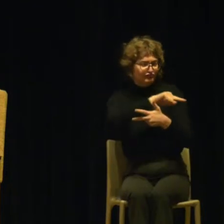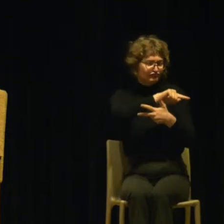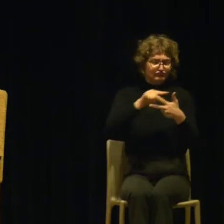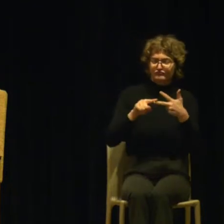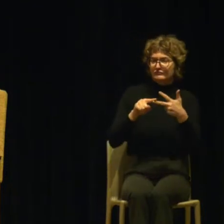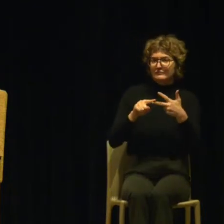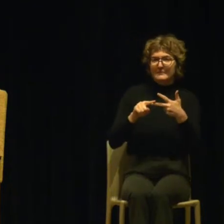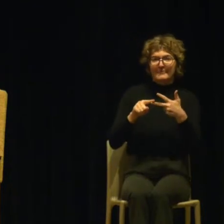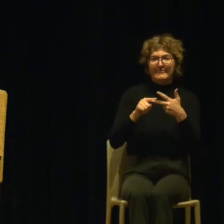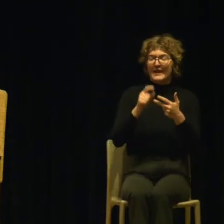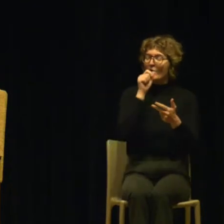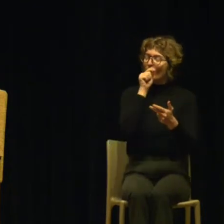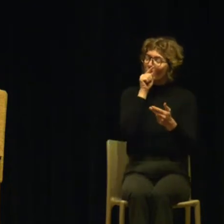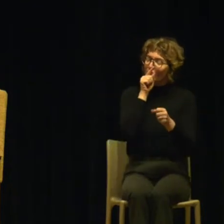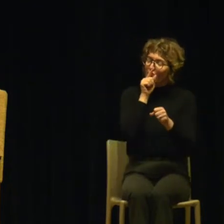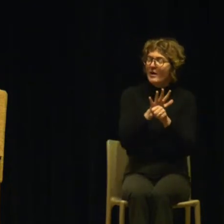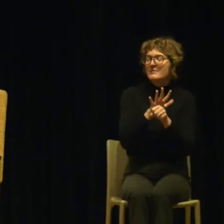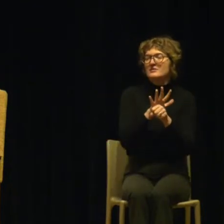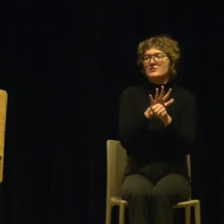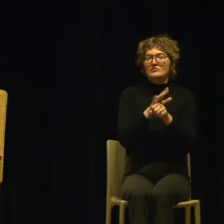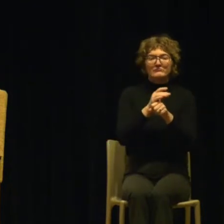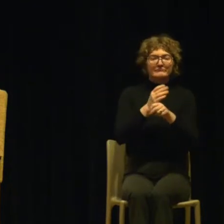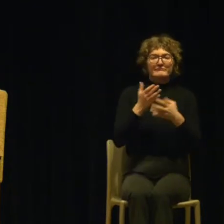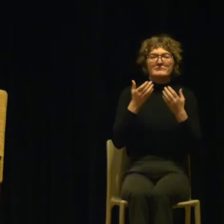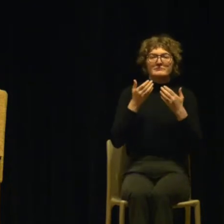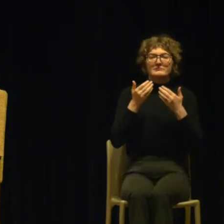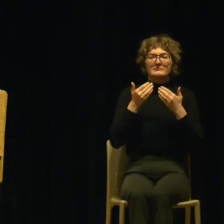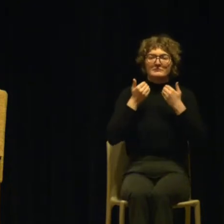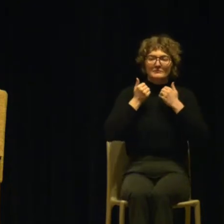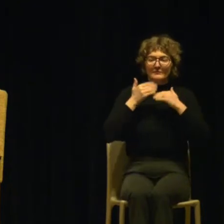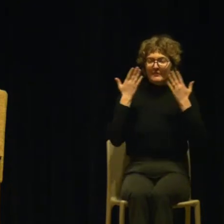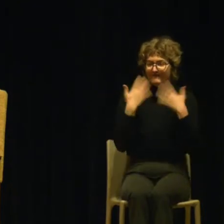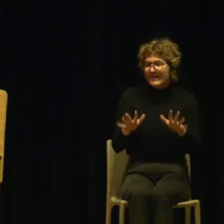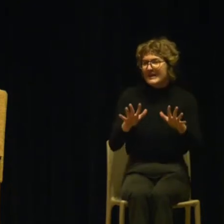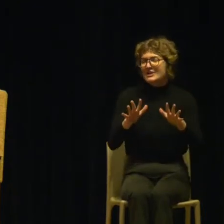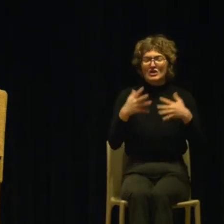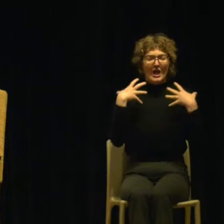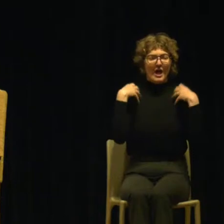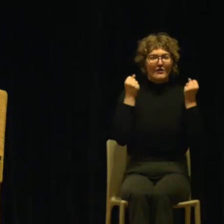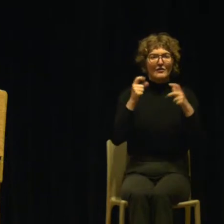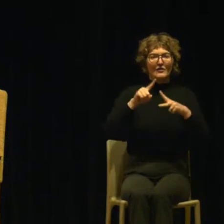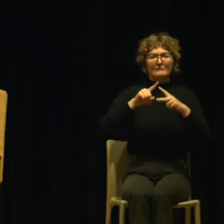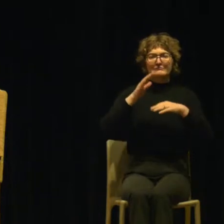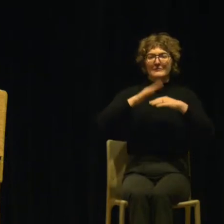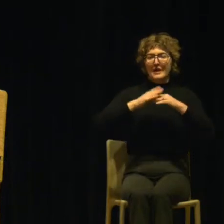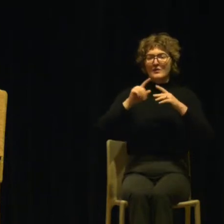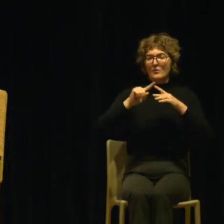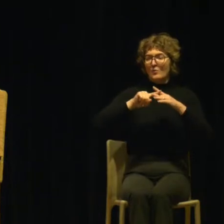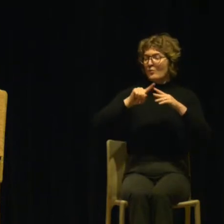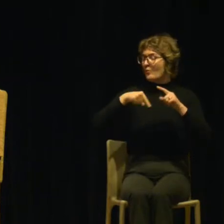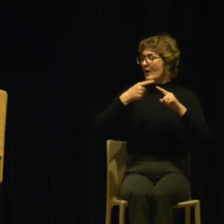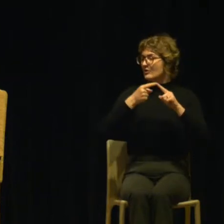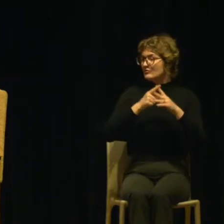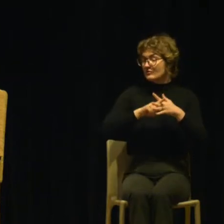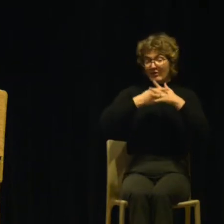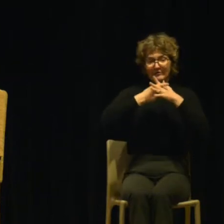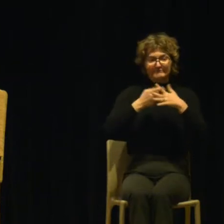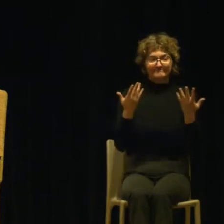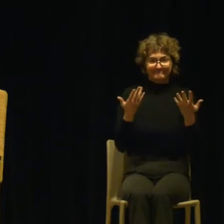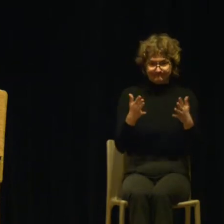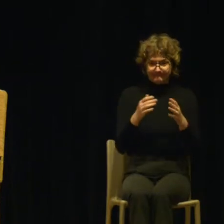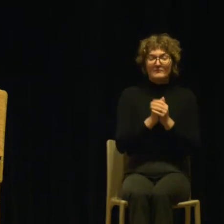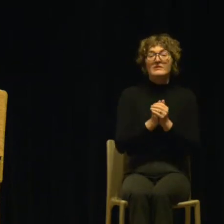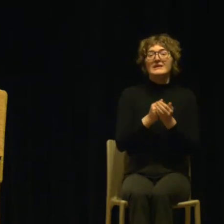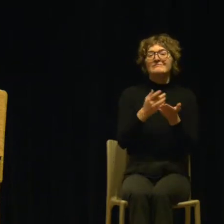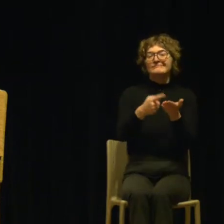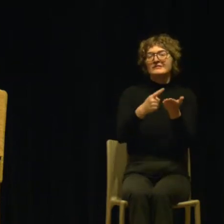things, I promise you, you will come out on the other end healthier than when you started. Can you talk about medicine? Because you just mentioned